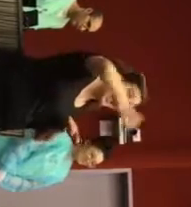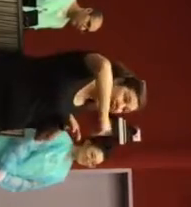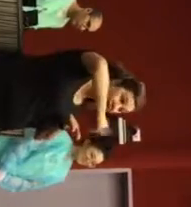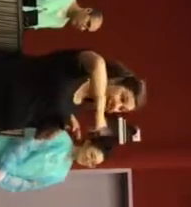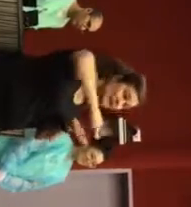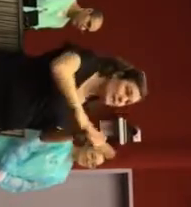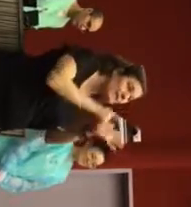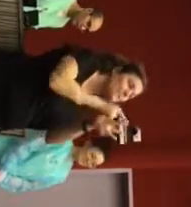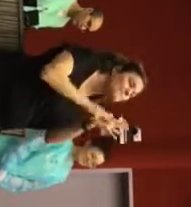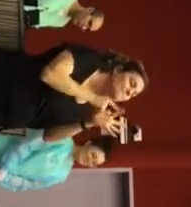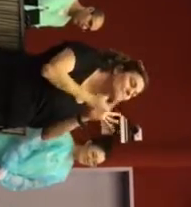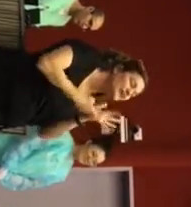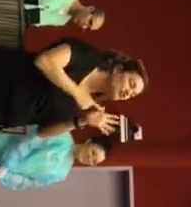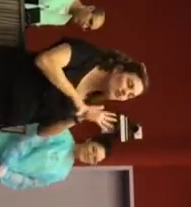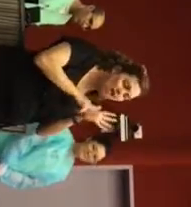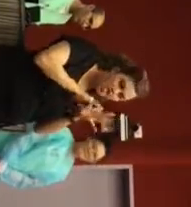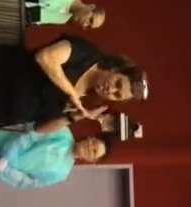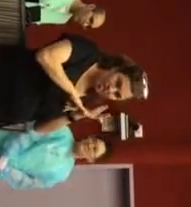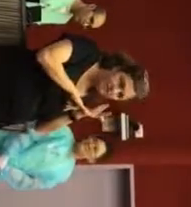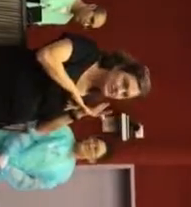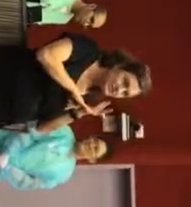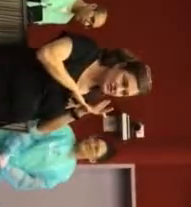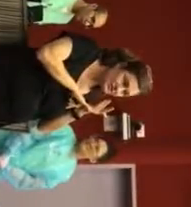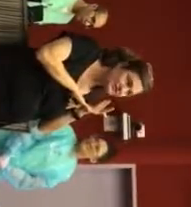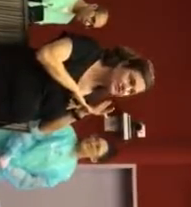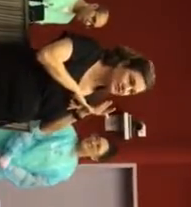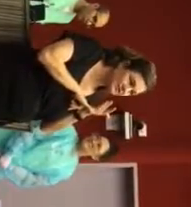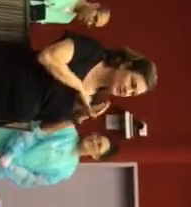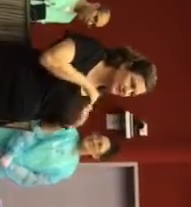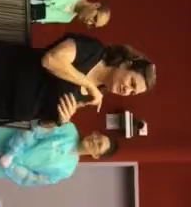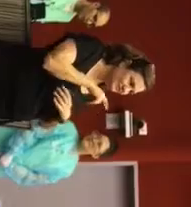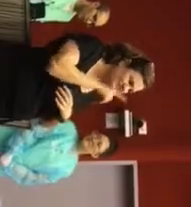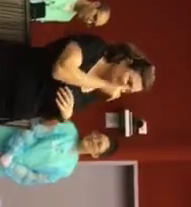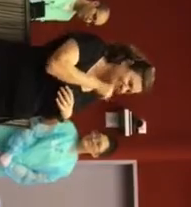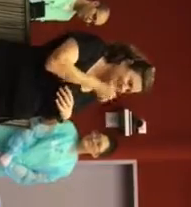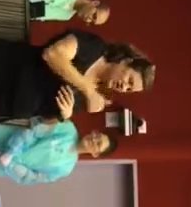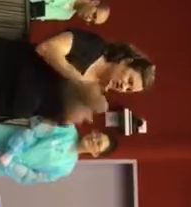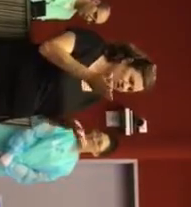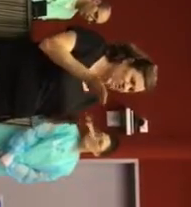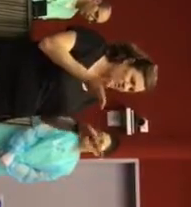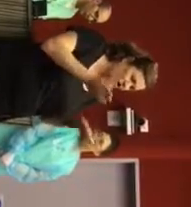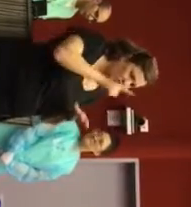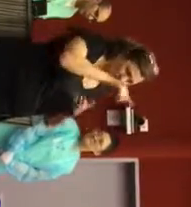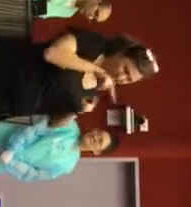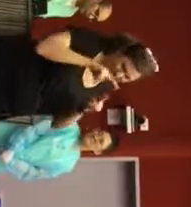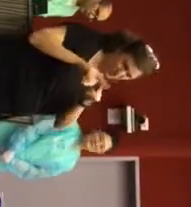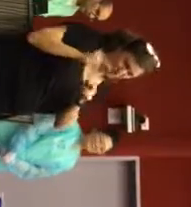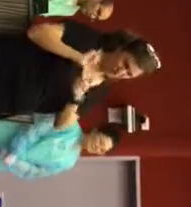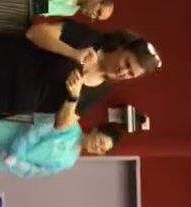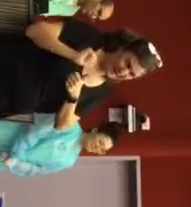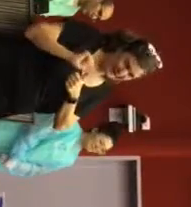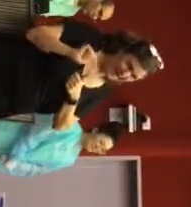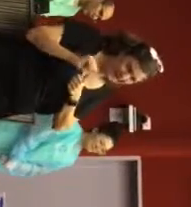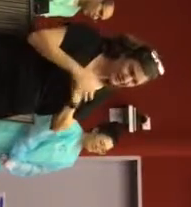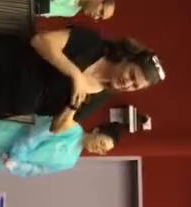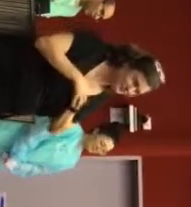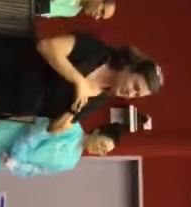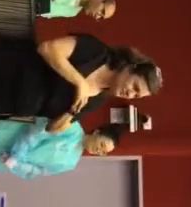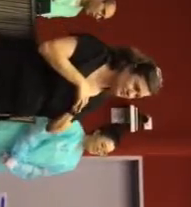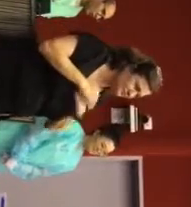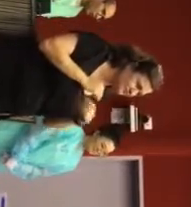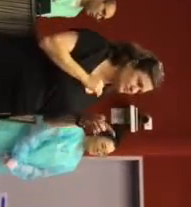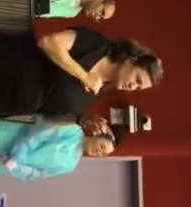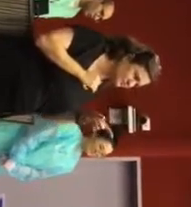fluoridated minerals. So you can use the other one, but it's ultimately more efficient to use one of your standard toothpaste, which is going to have that So